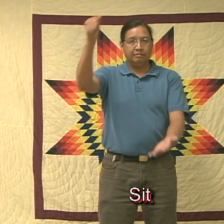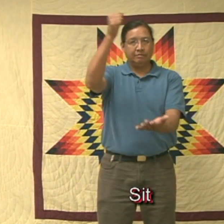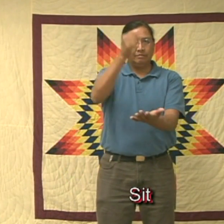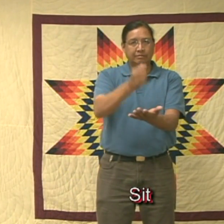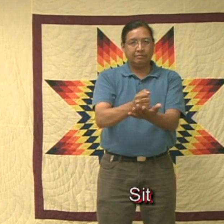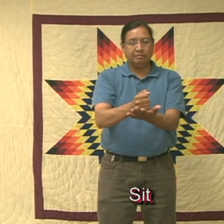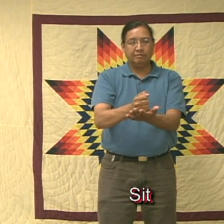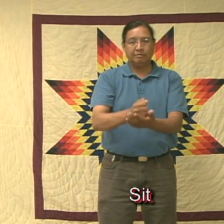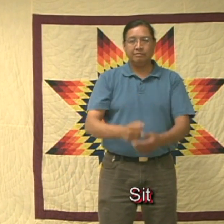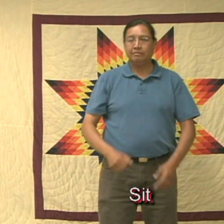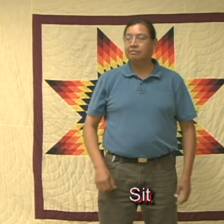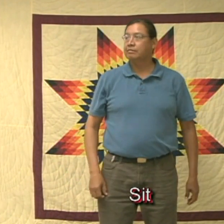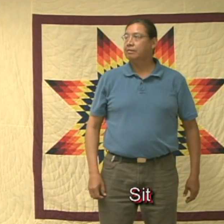Iotaka.